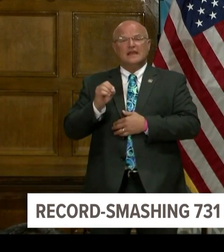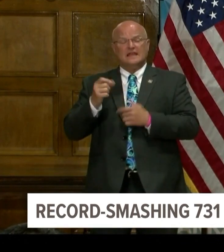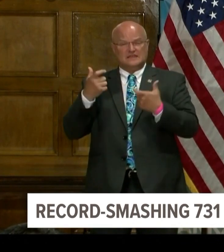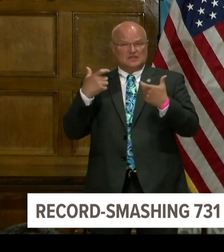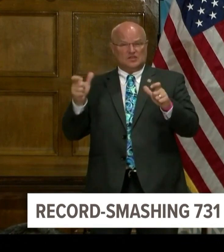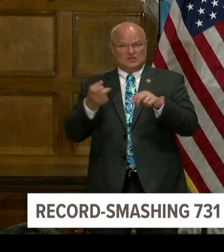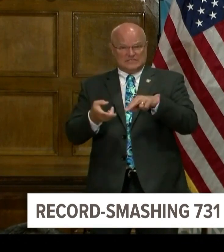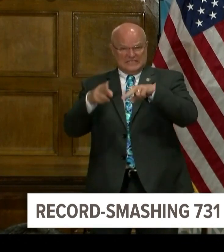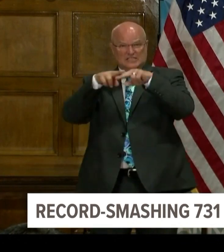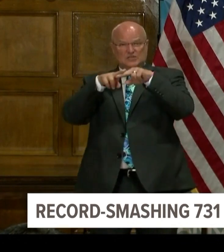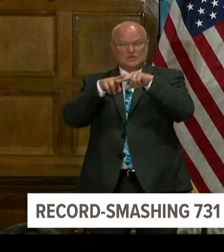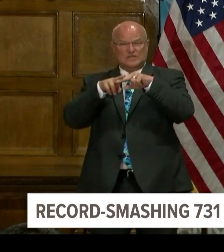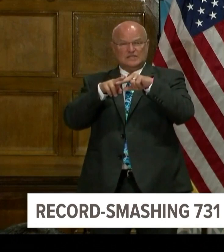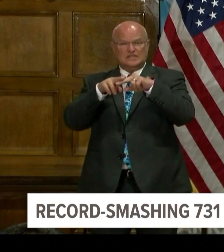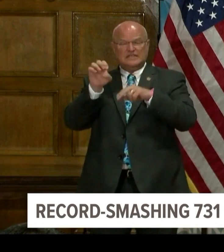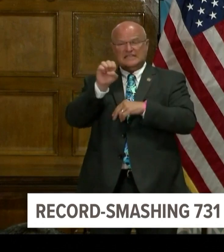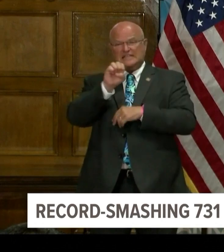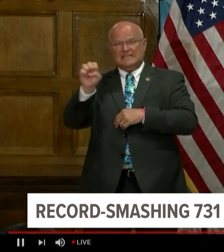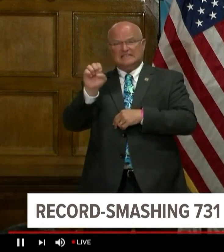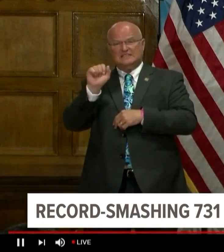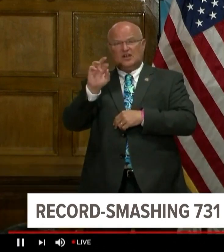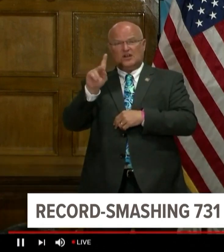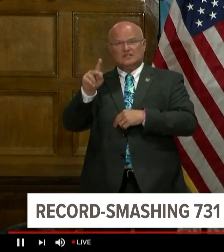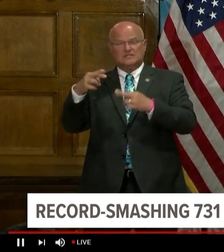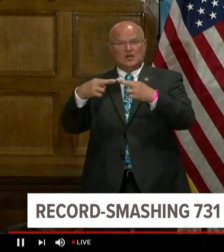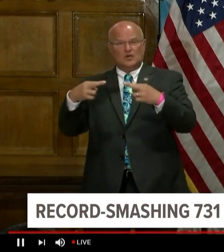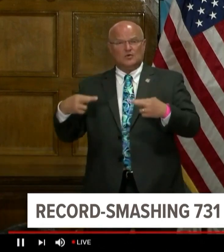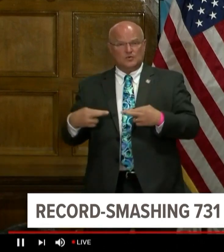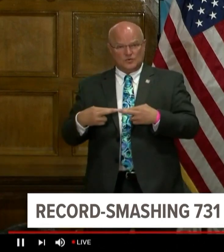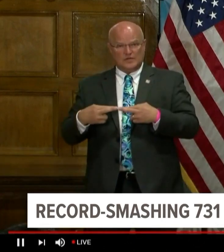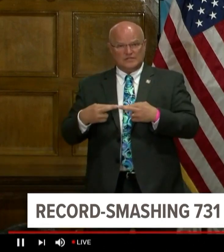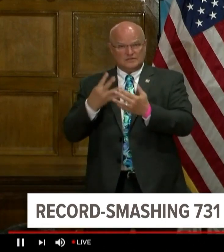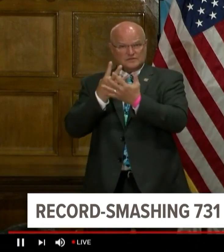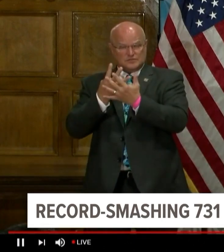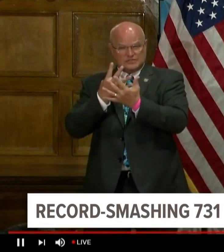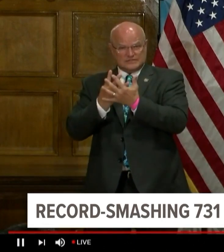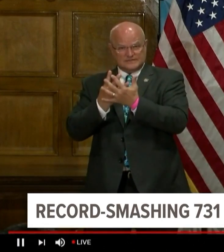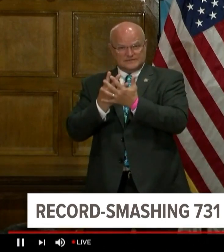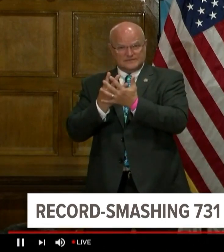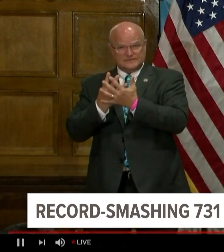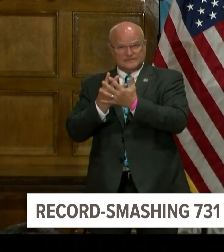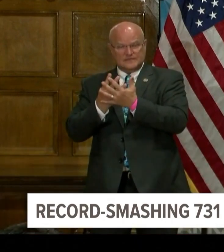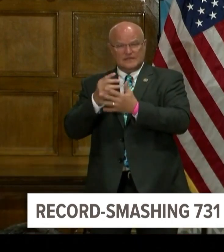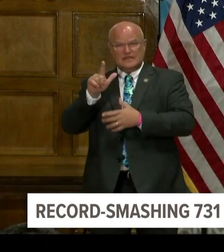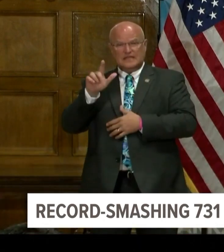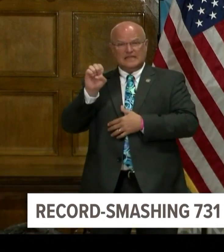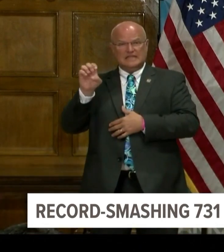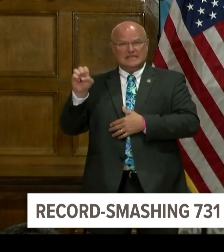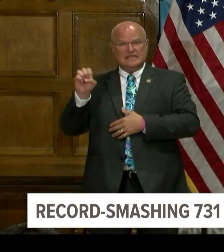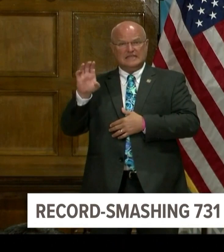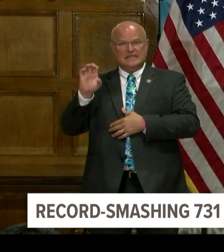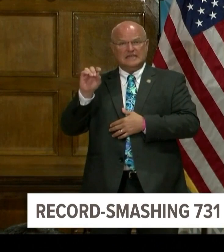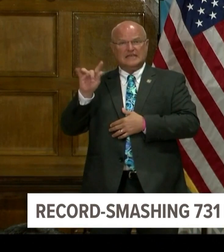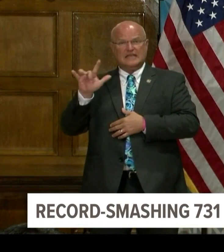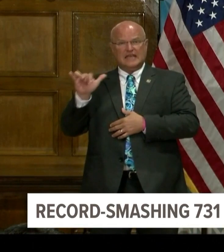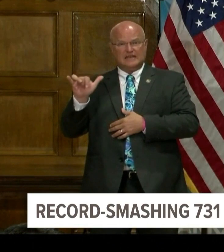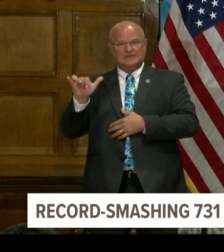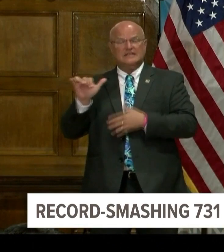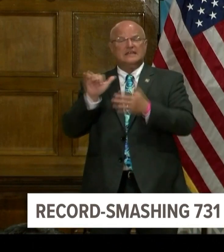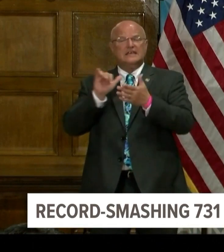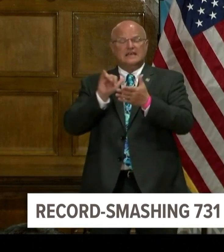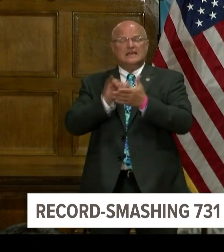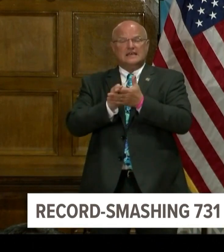the largest increase has been at East Arkansas Regional Facility in Lee County. And so